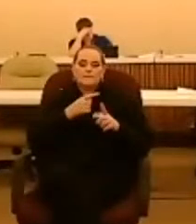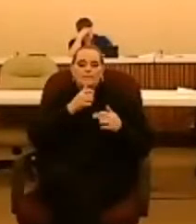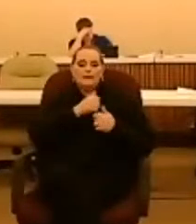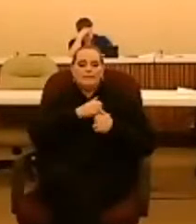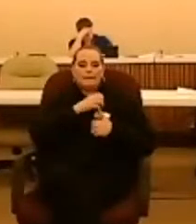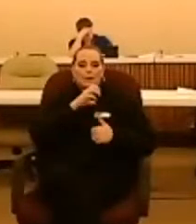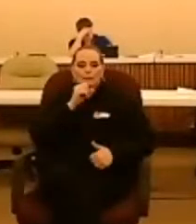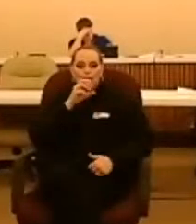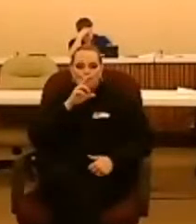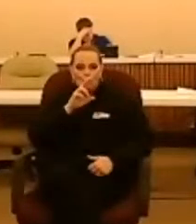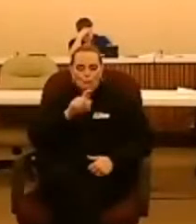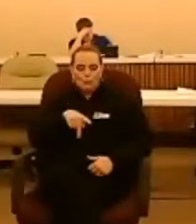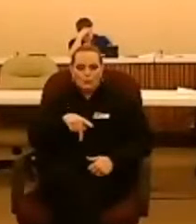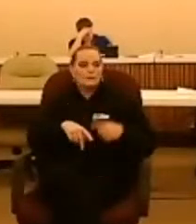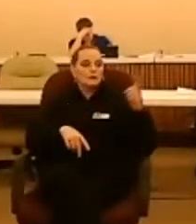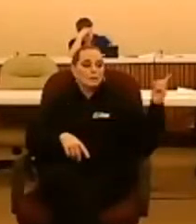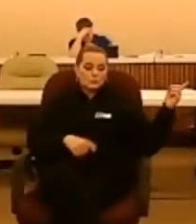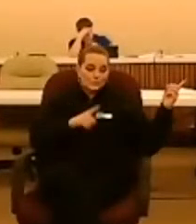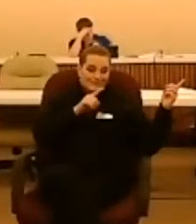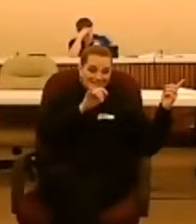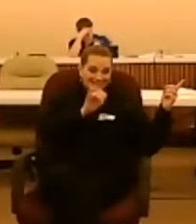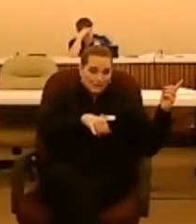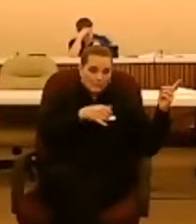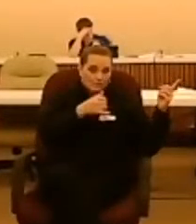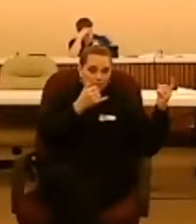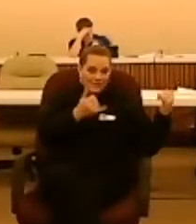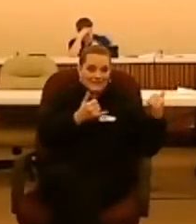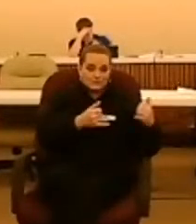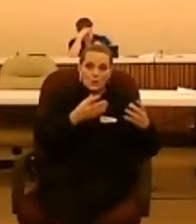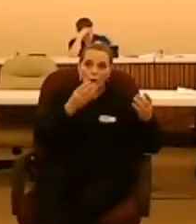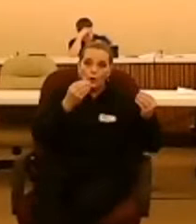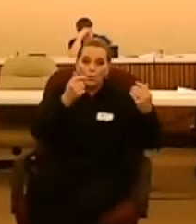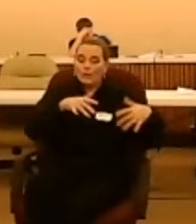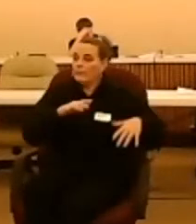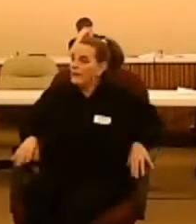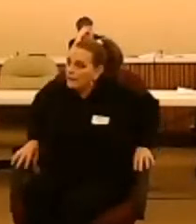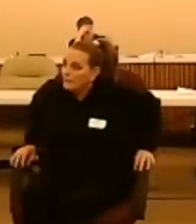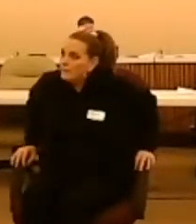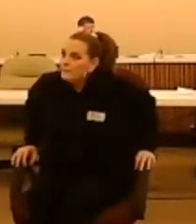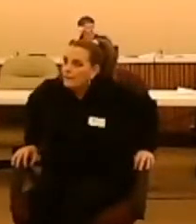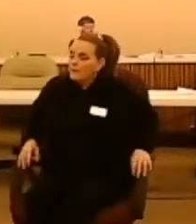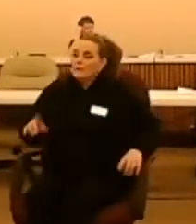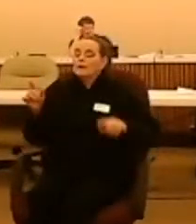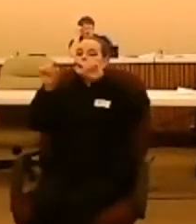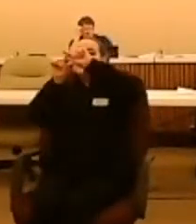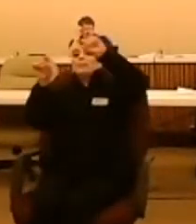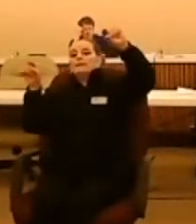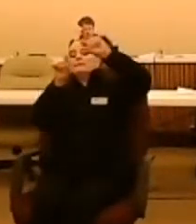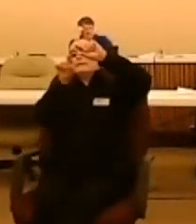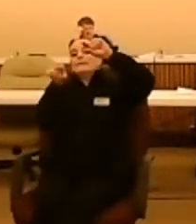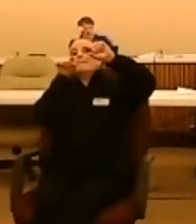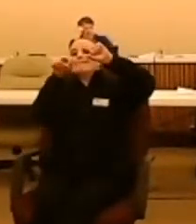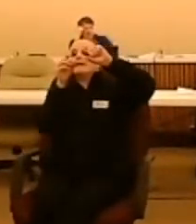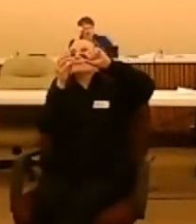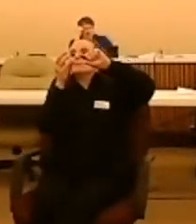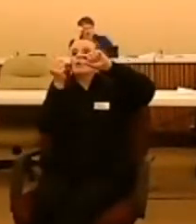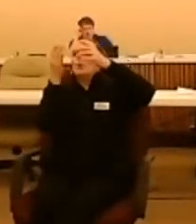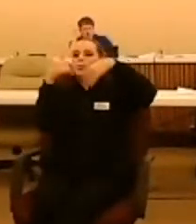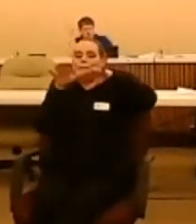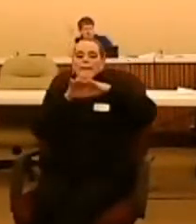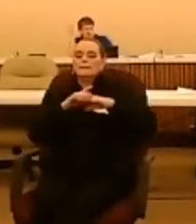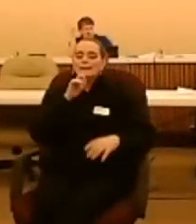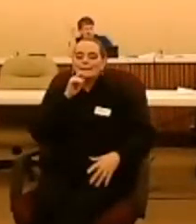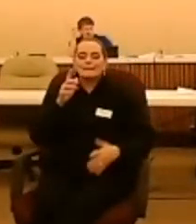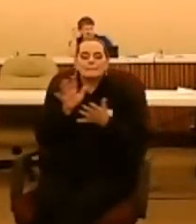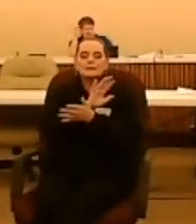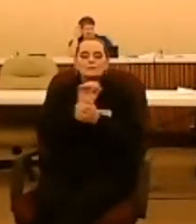now saying that that is a wetland on the land? The piece up in the finger, yes, up in that piece up along the lake. It's not being disturbed. It's Of